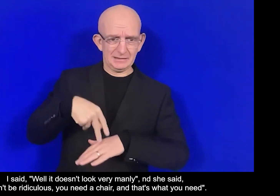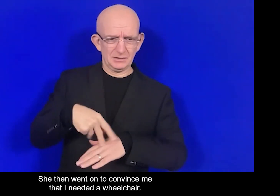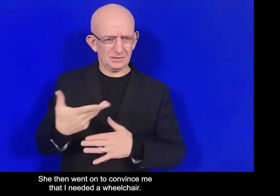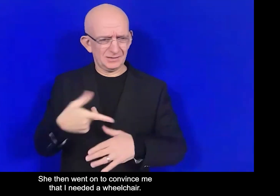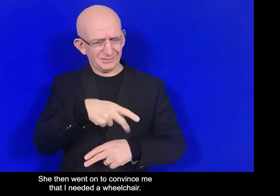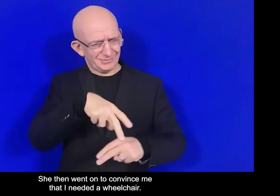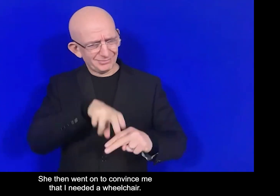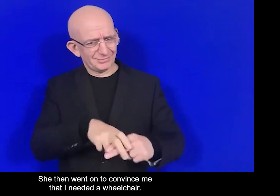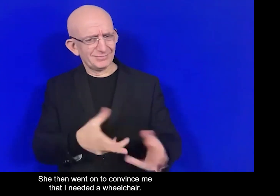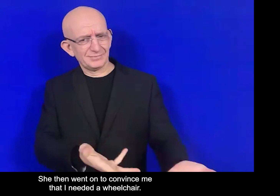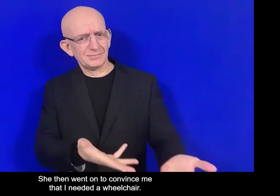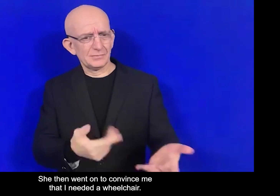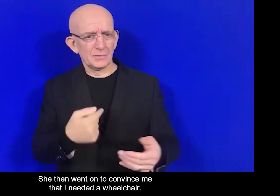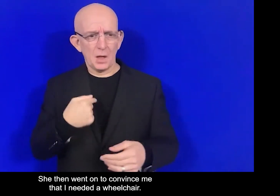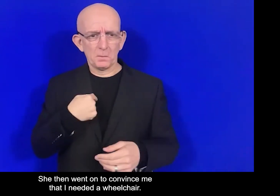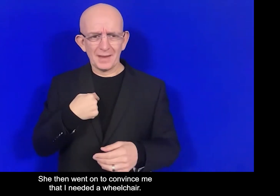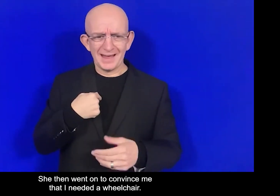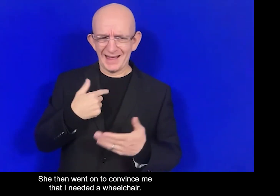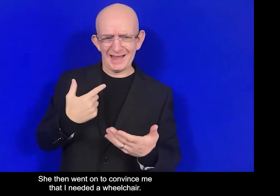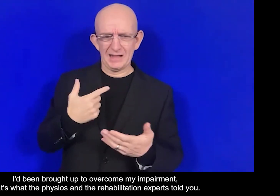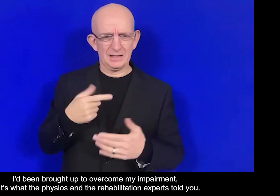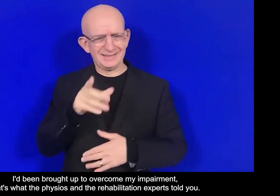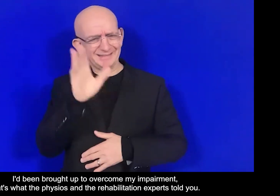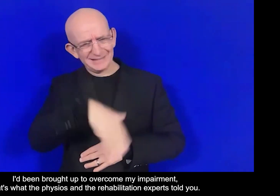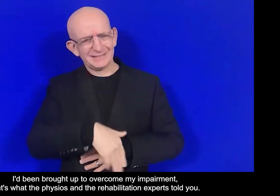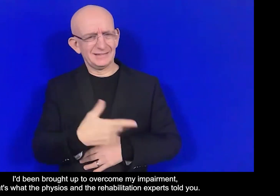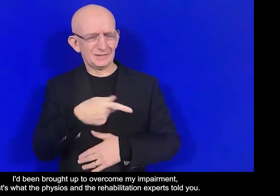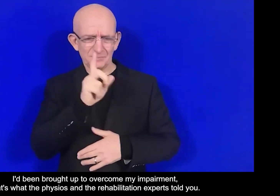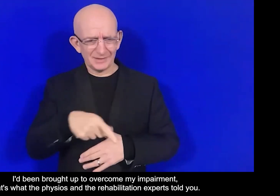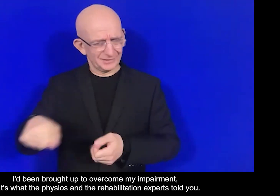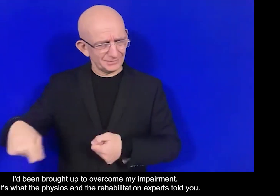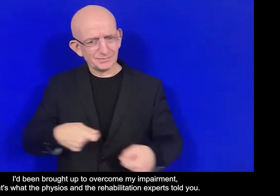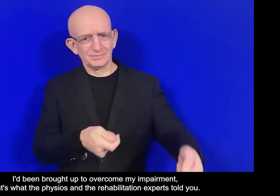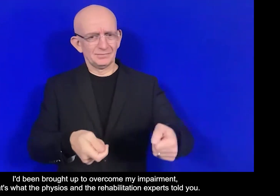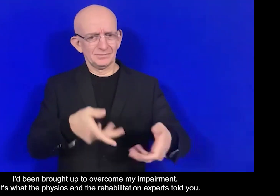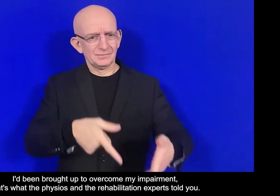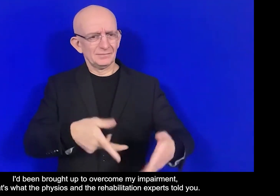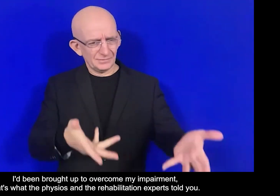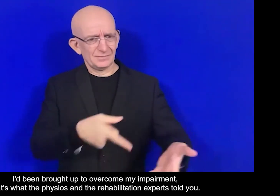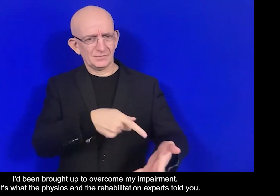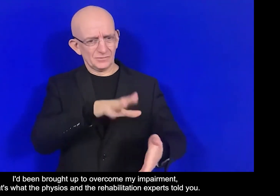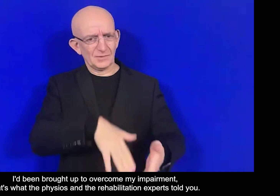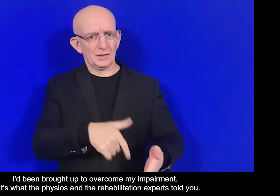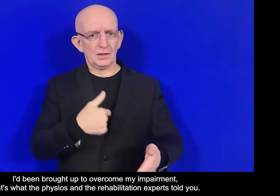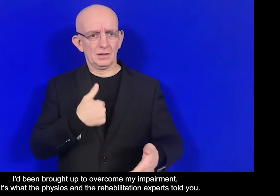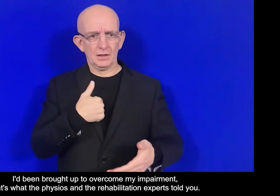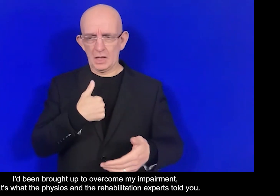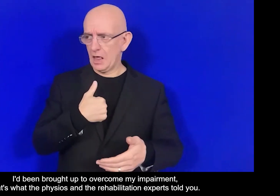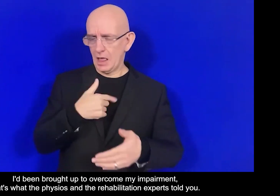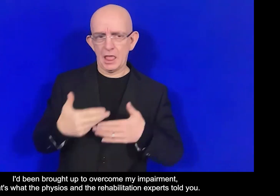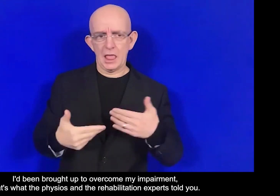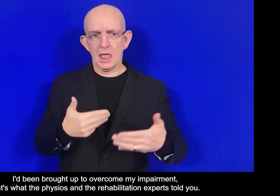need. And she then went on to convince me that I needed a wheelchair and I'd been brought up to overcome my impairment. That's